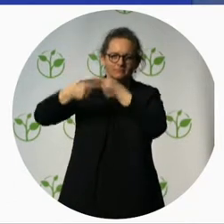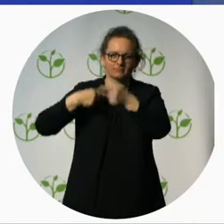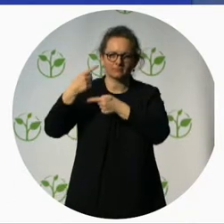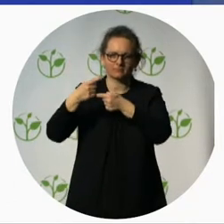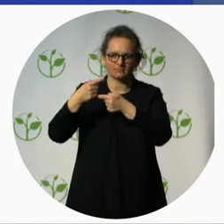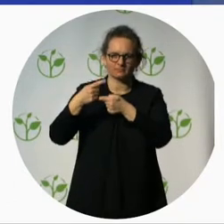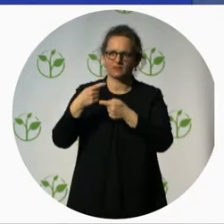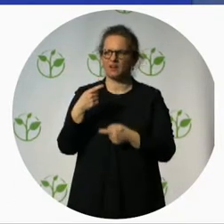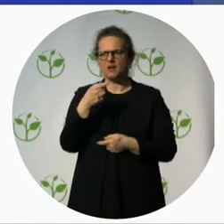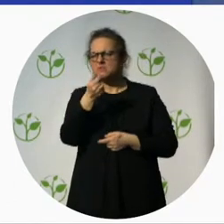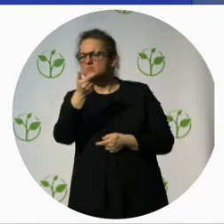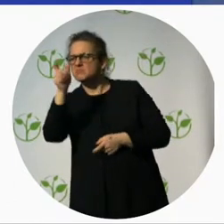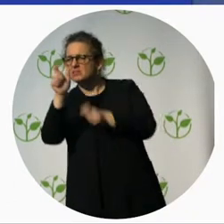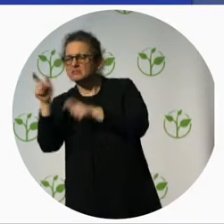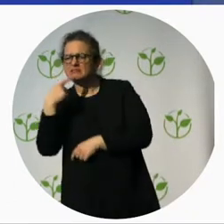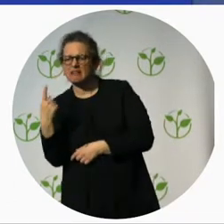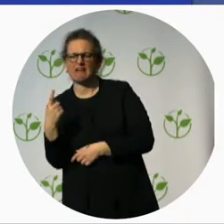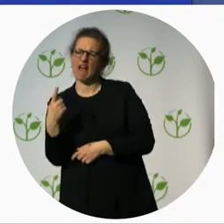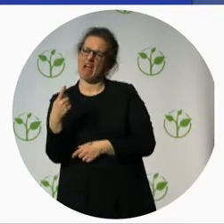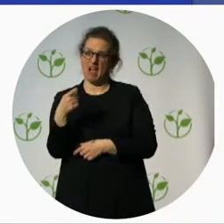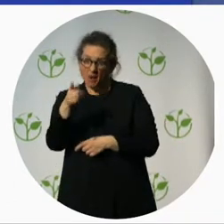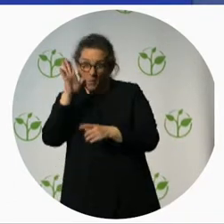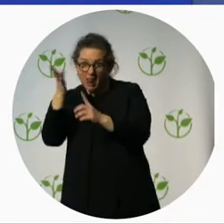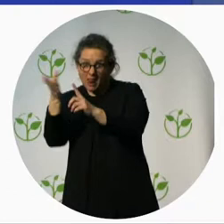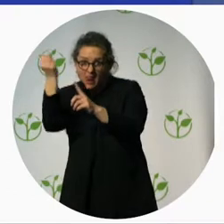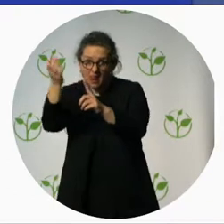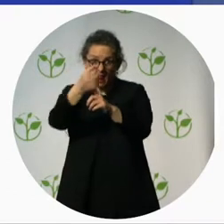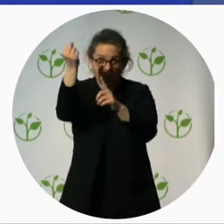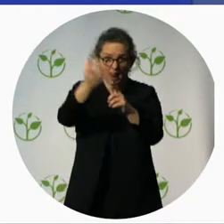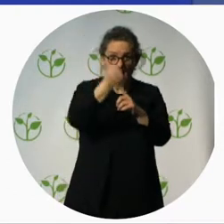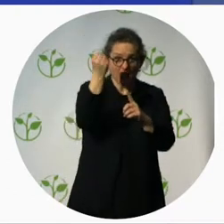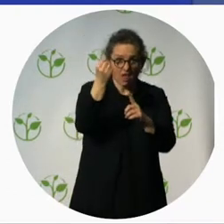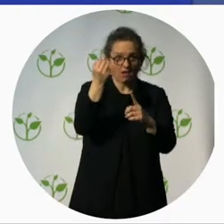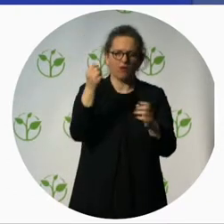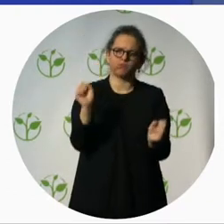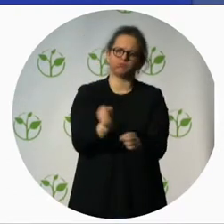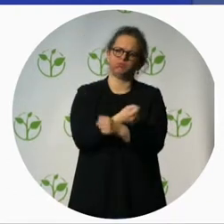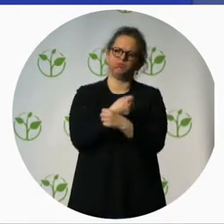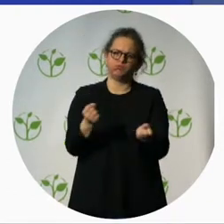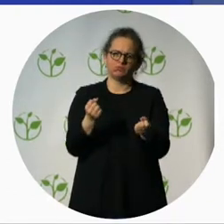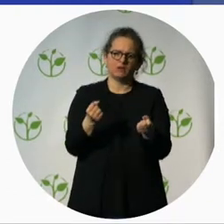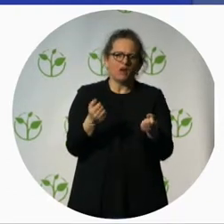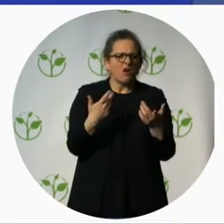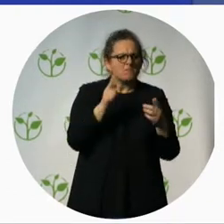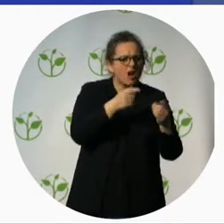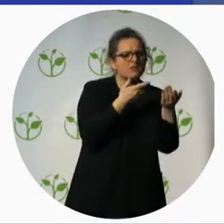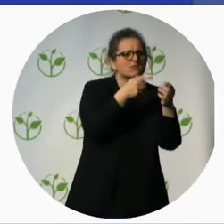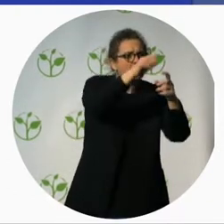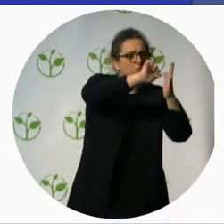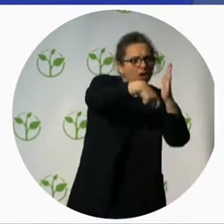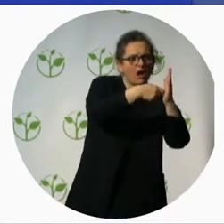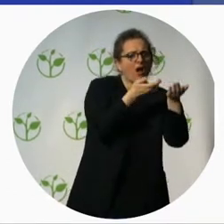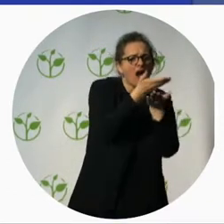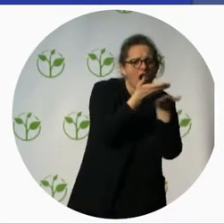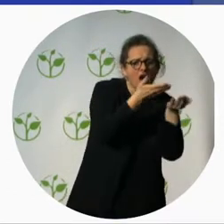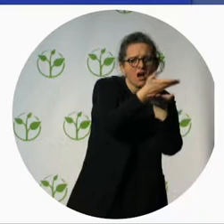upon. These were lowered in their expectations to meet all the conditions of these